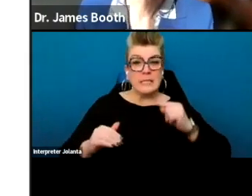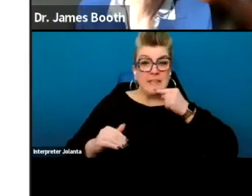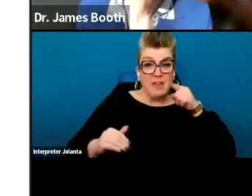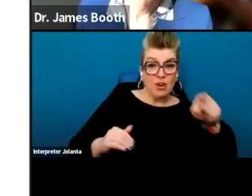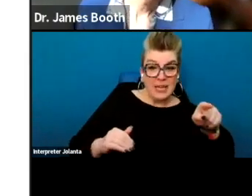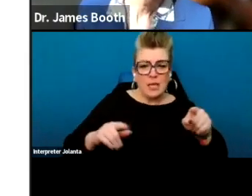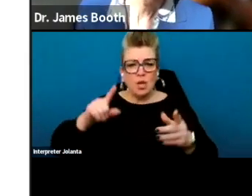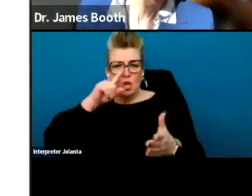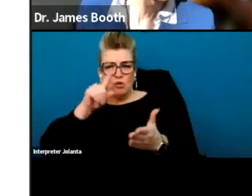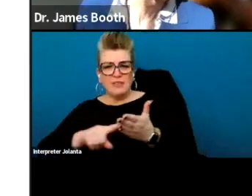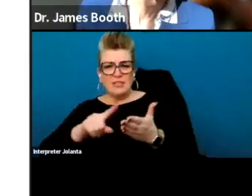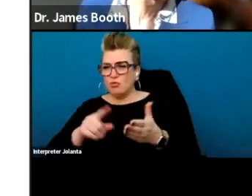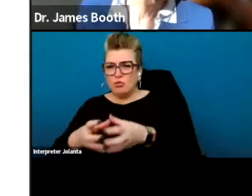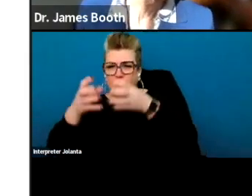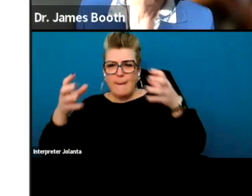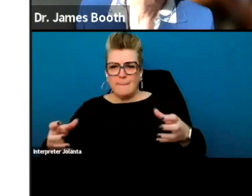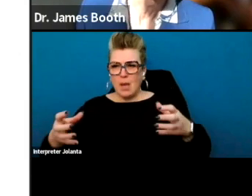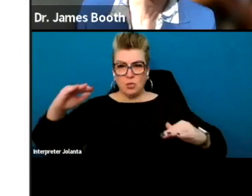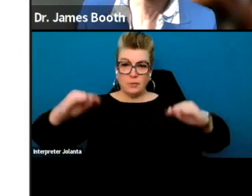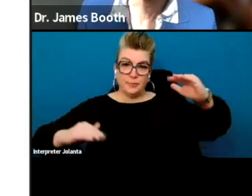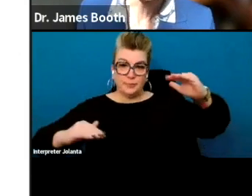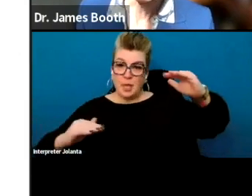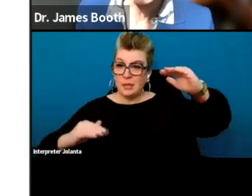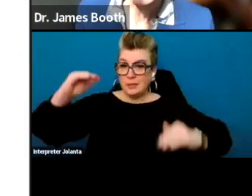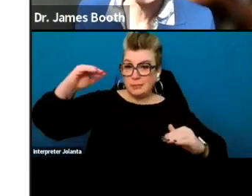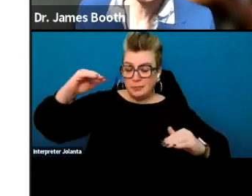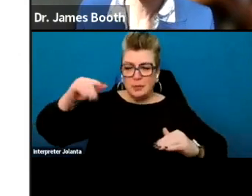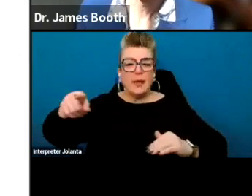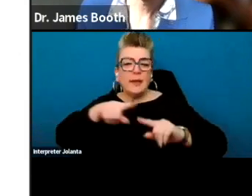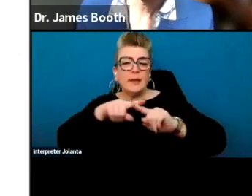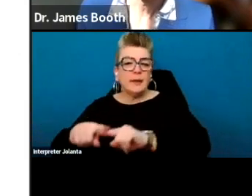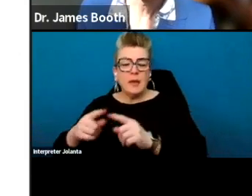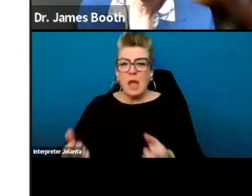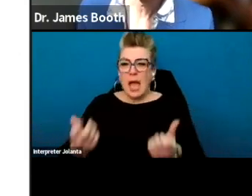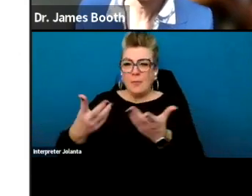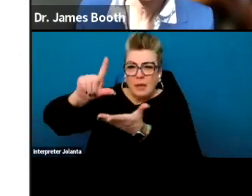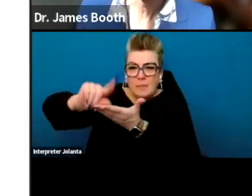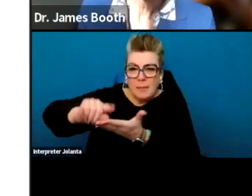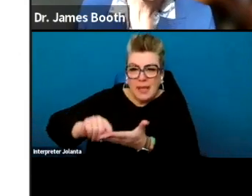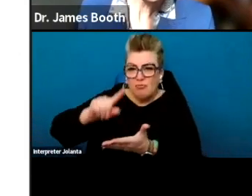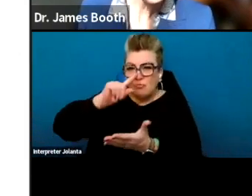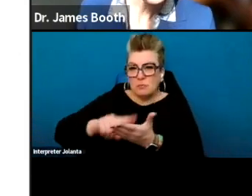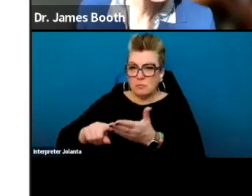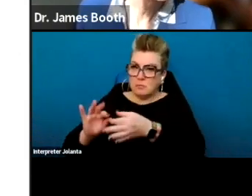research attention, as indicated by number of publications, a